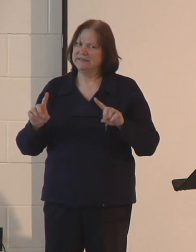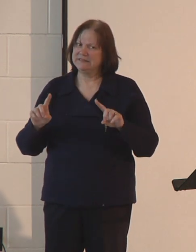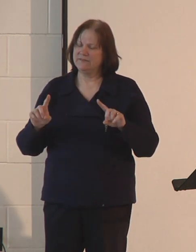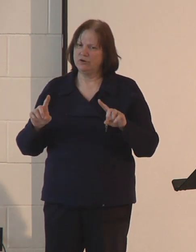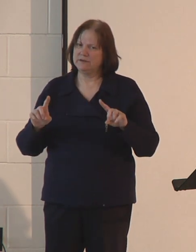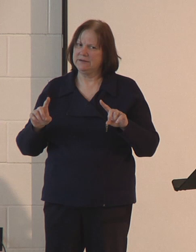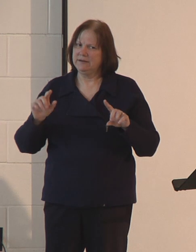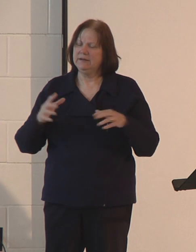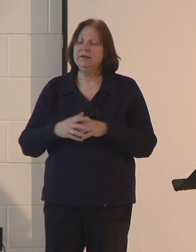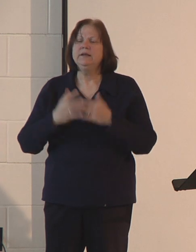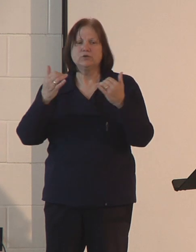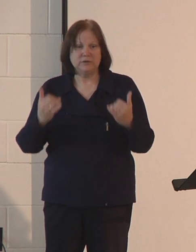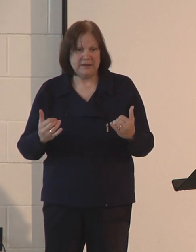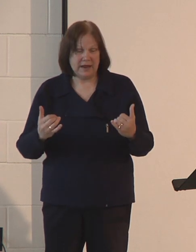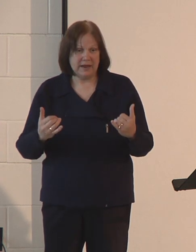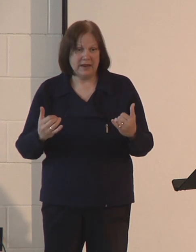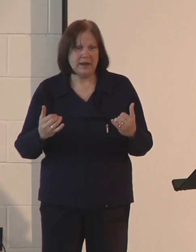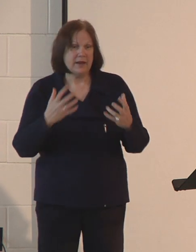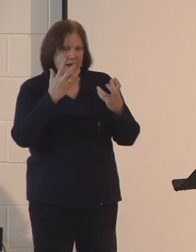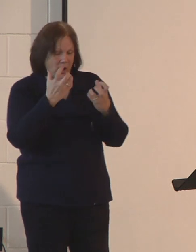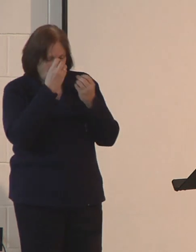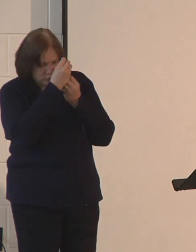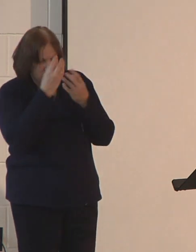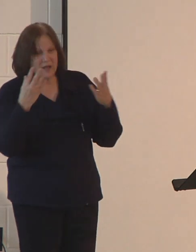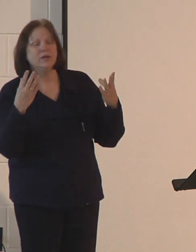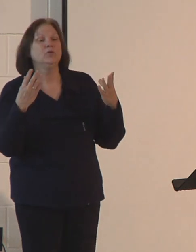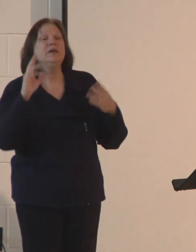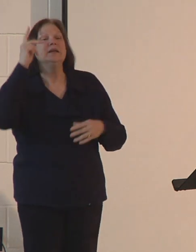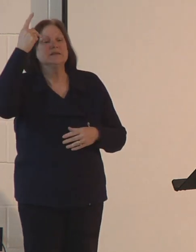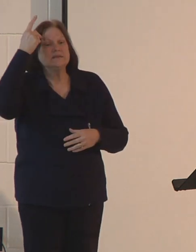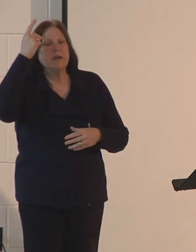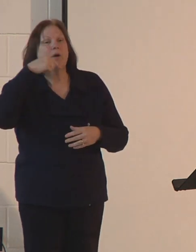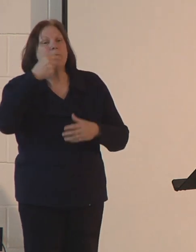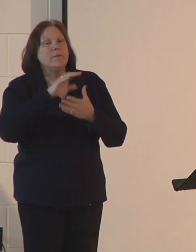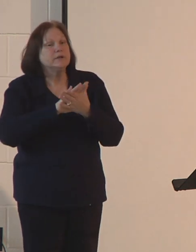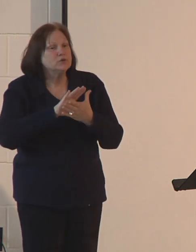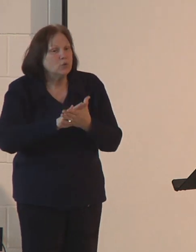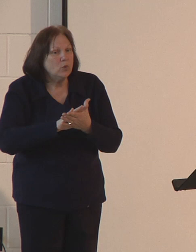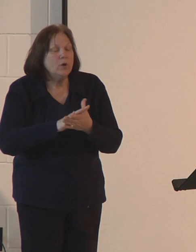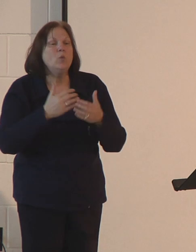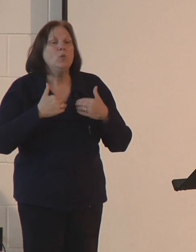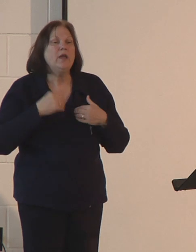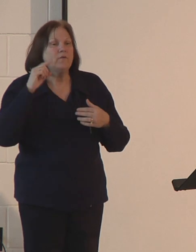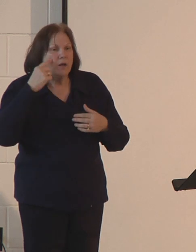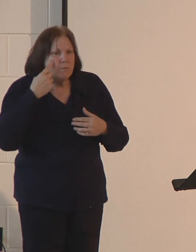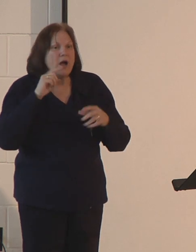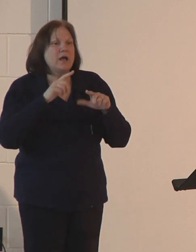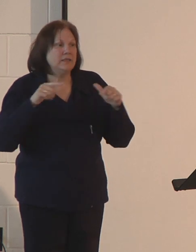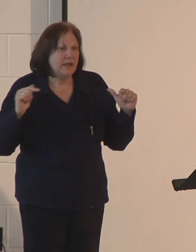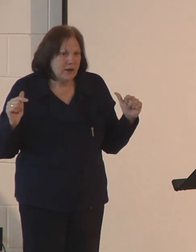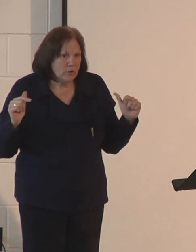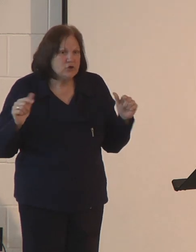languages. So today, I want to tell you that in St. Paul Public Schools, we have Hmong